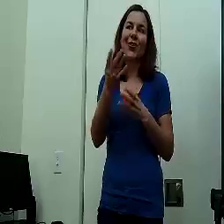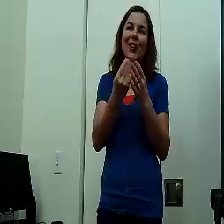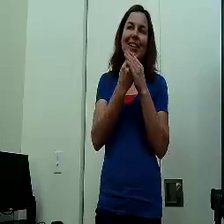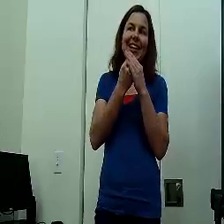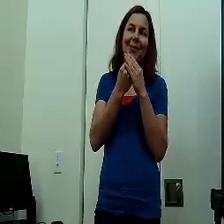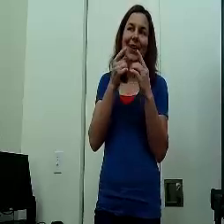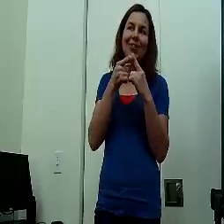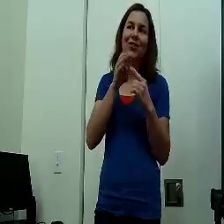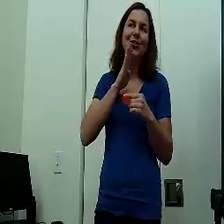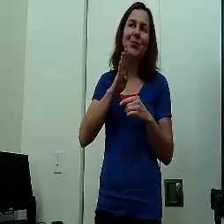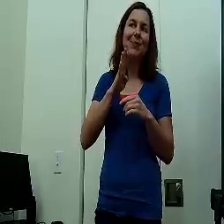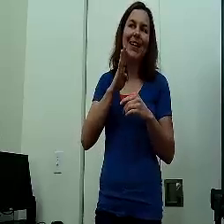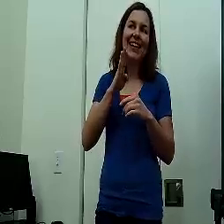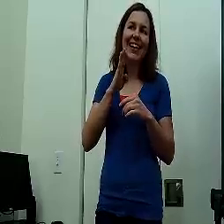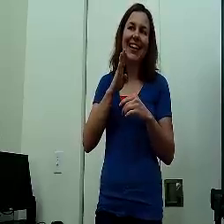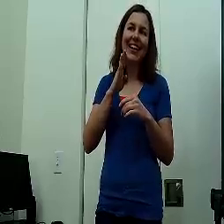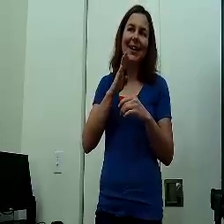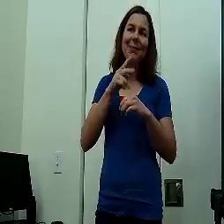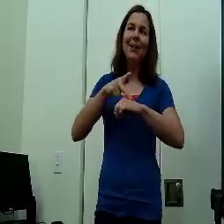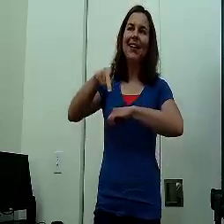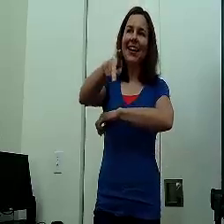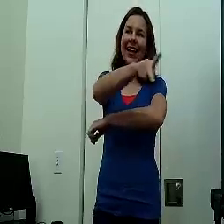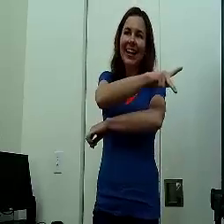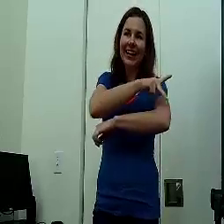your sandwich to be plain